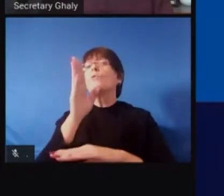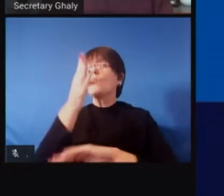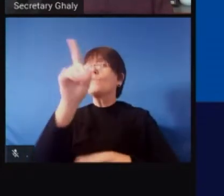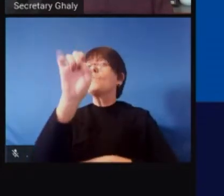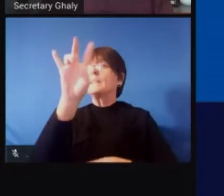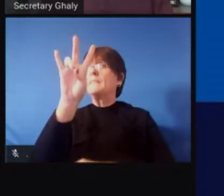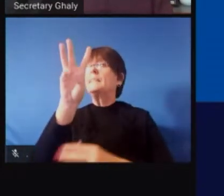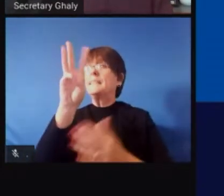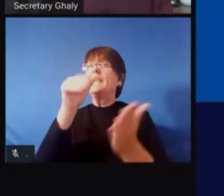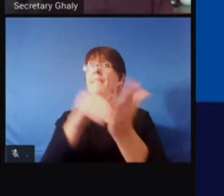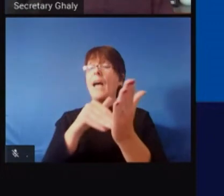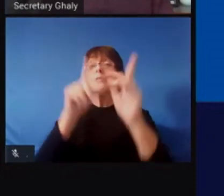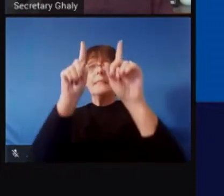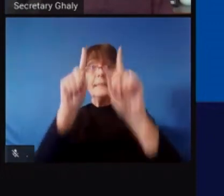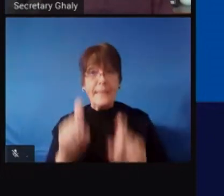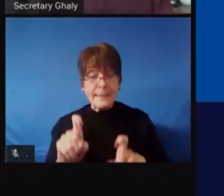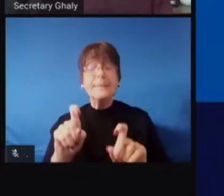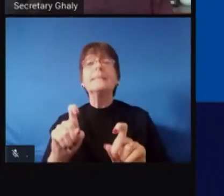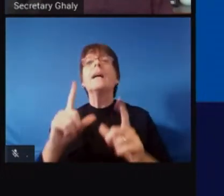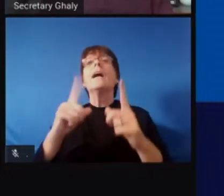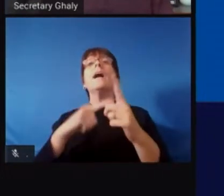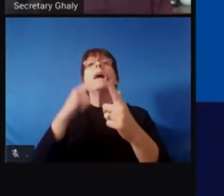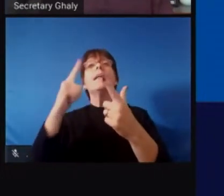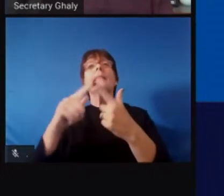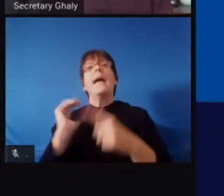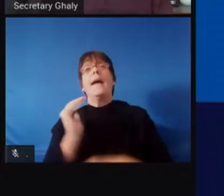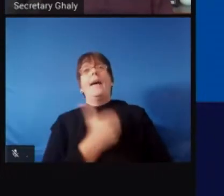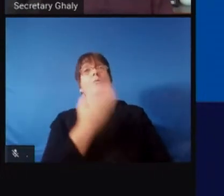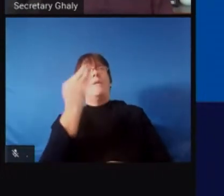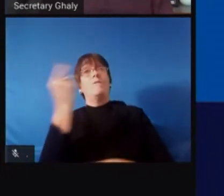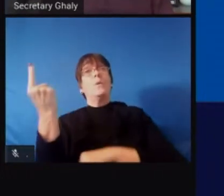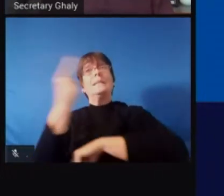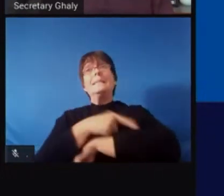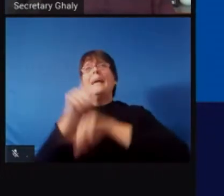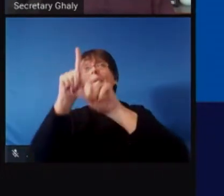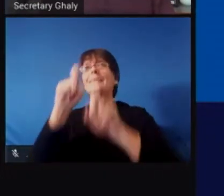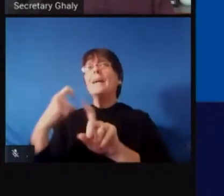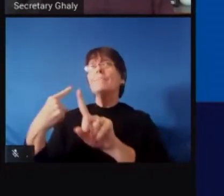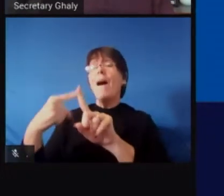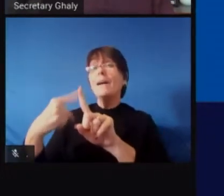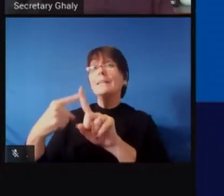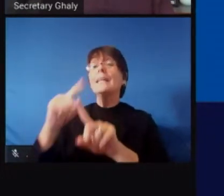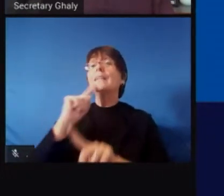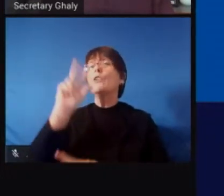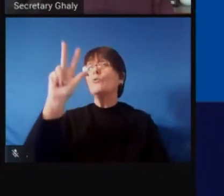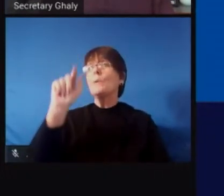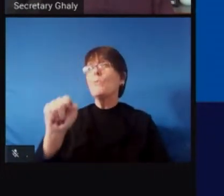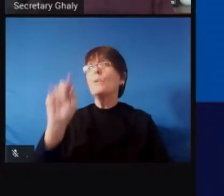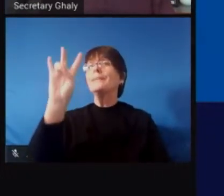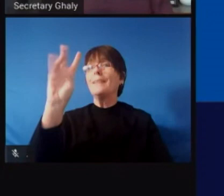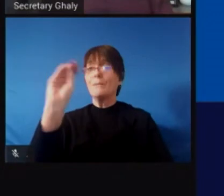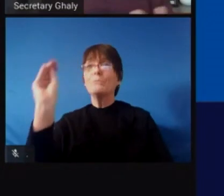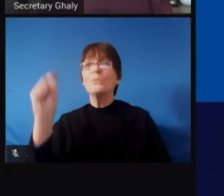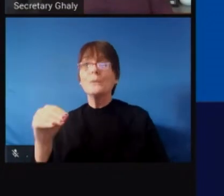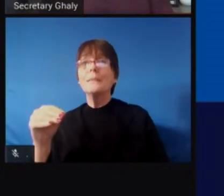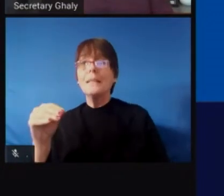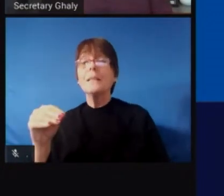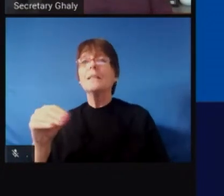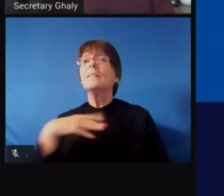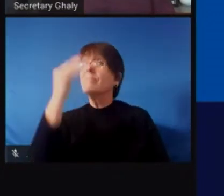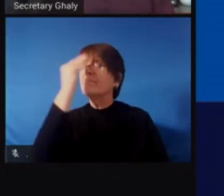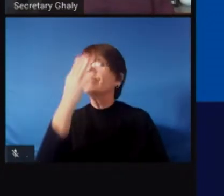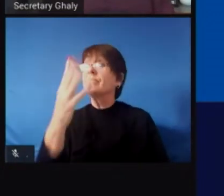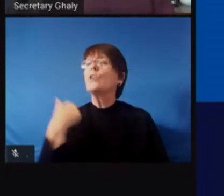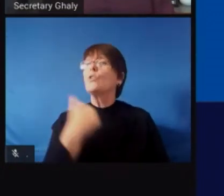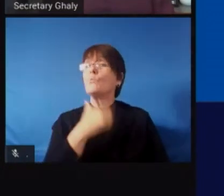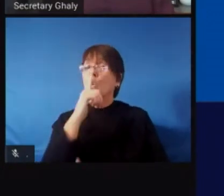176,000 tests done. And then our 14-day test positivity is 3.7%. I'll tell you, we also